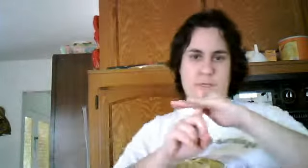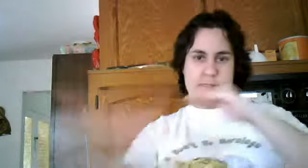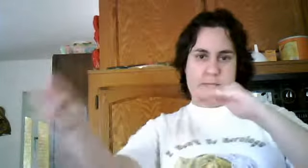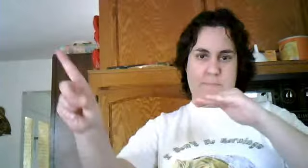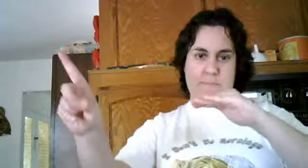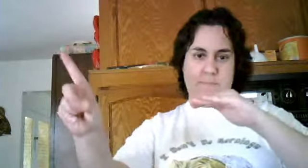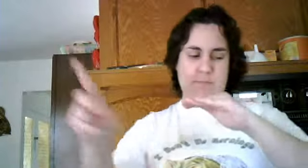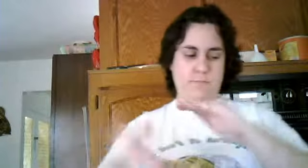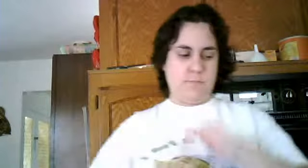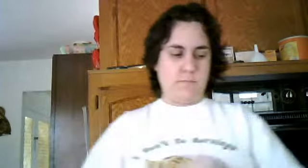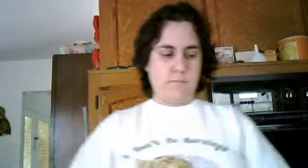Escape.